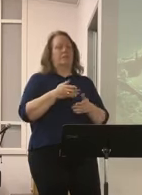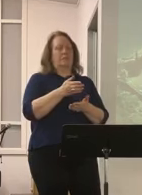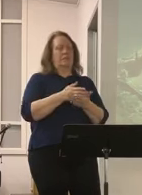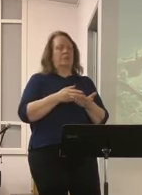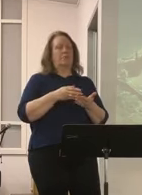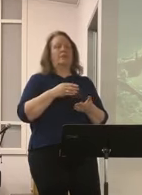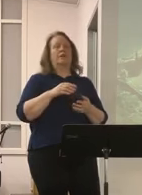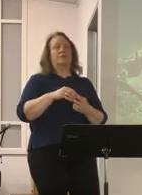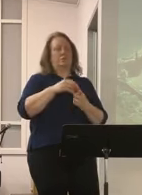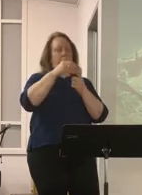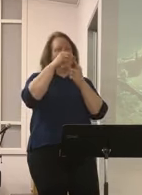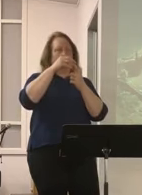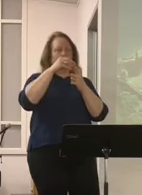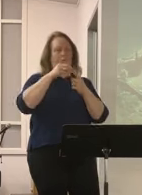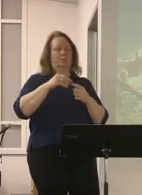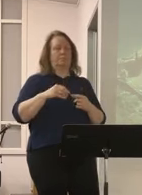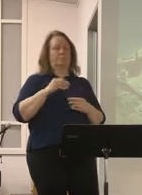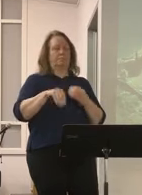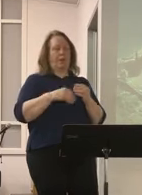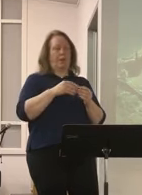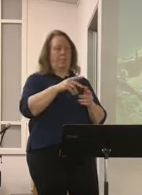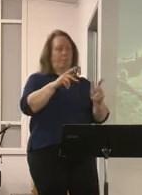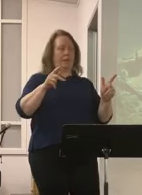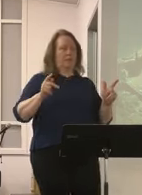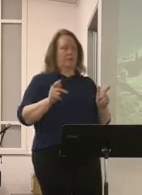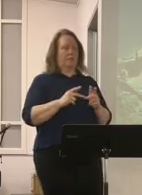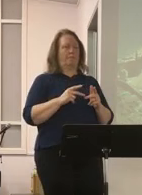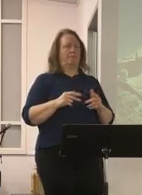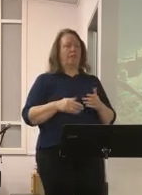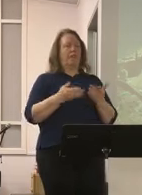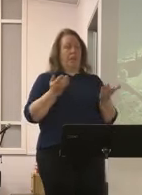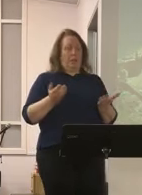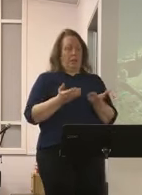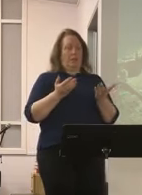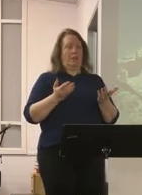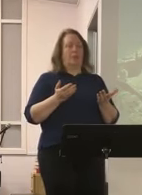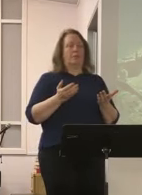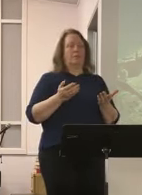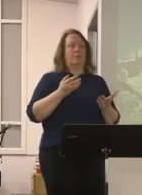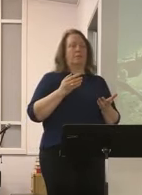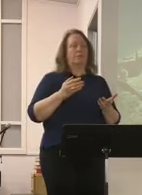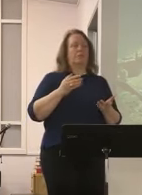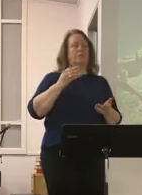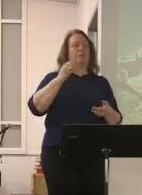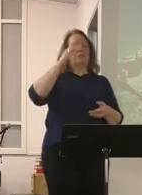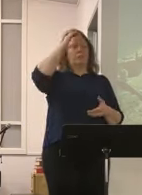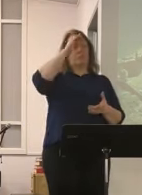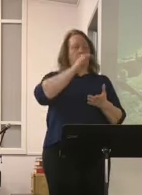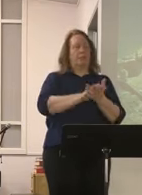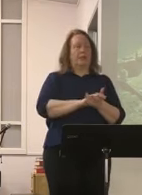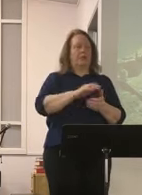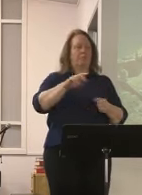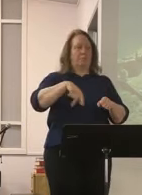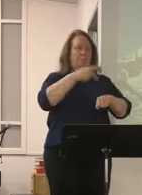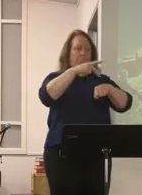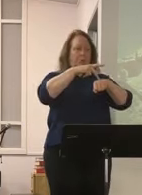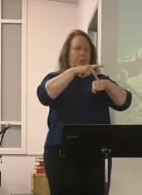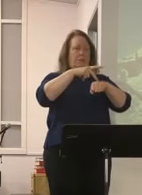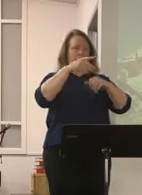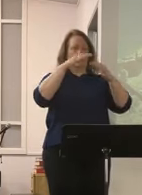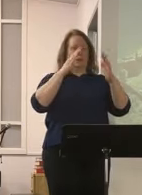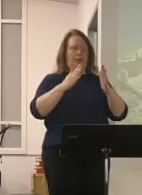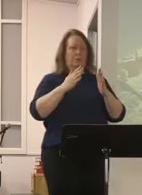that spot. And here is where they believe Peter's house was. Now, what's interesting here